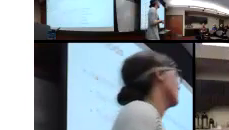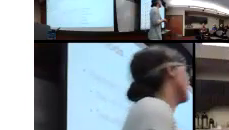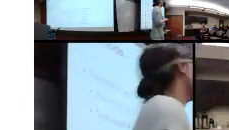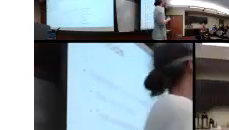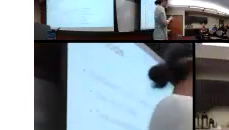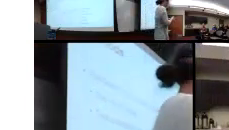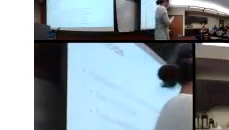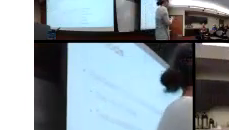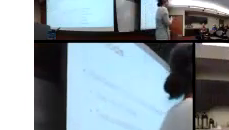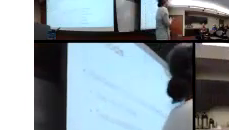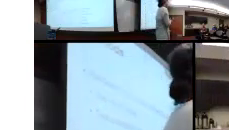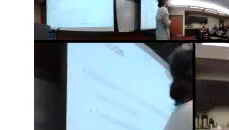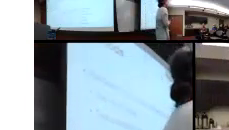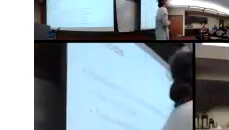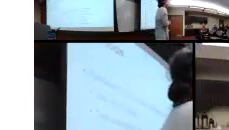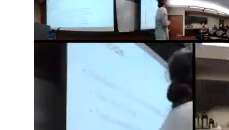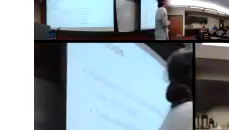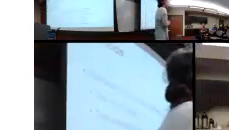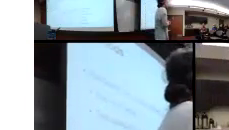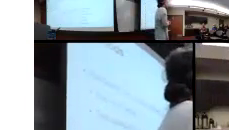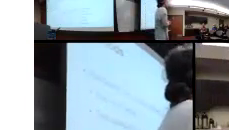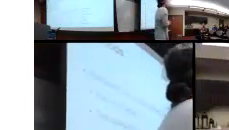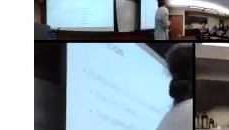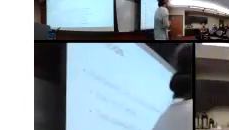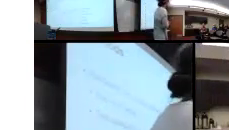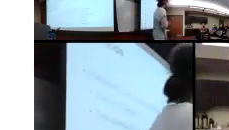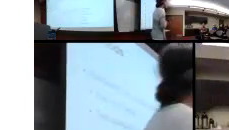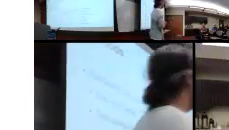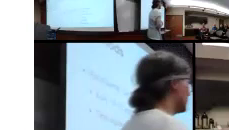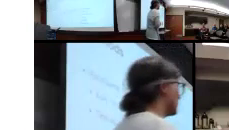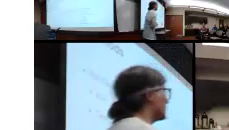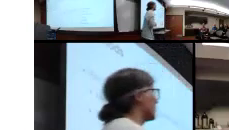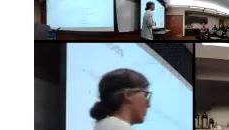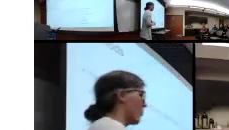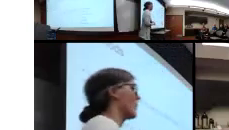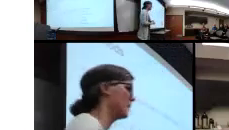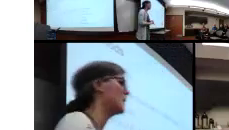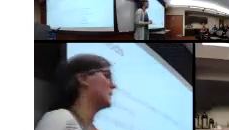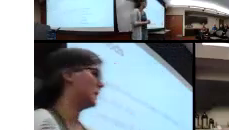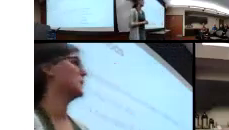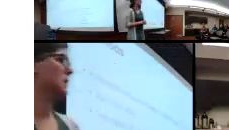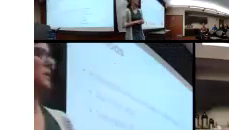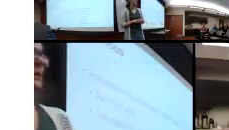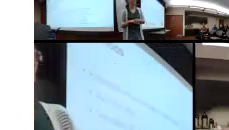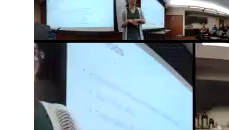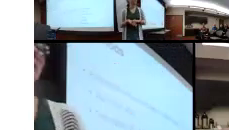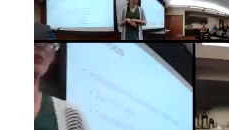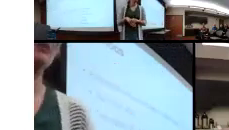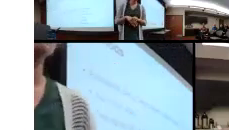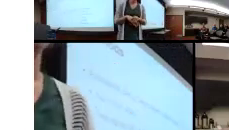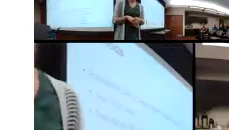question too. I was wondering, like, why all of the zero and apra, the initial mentions, lady